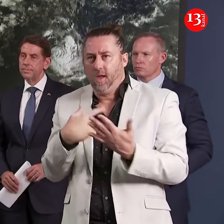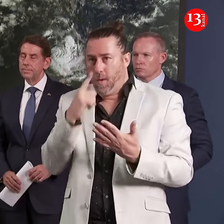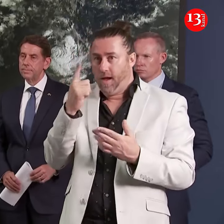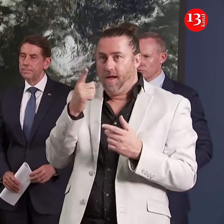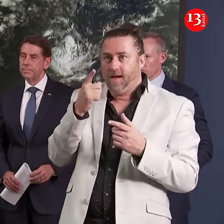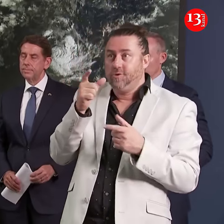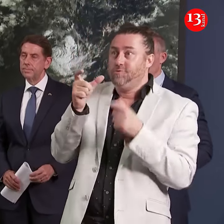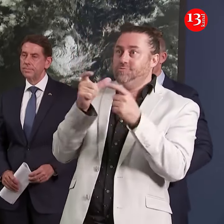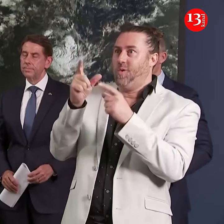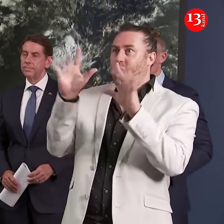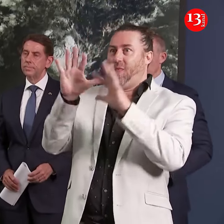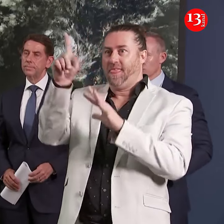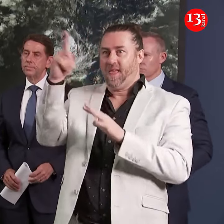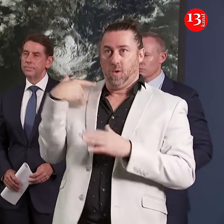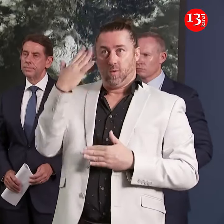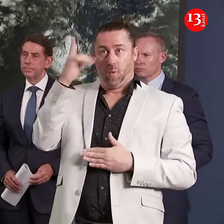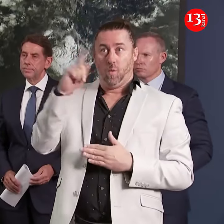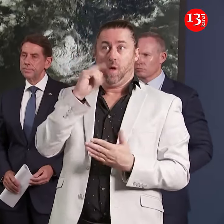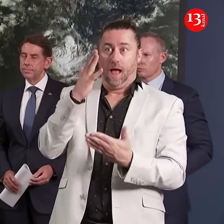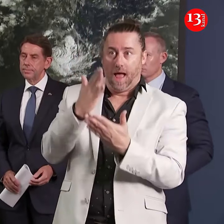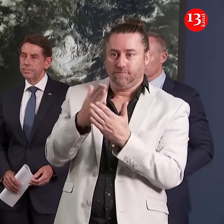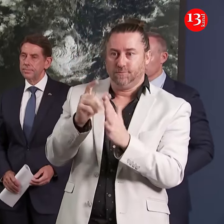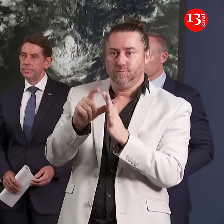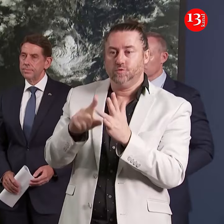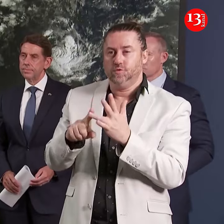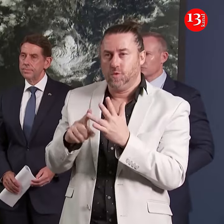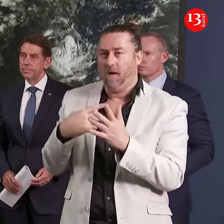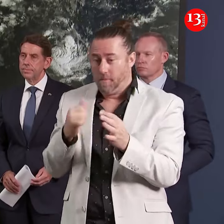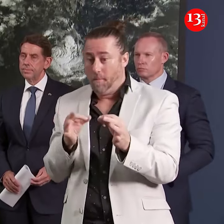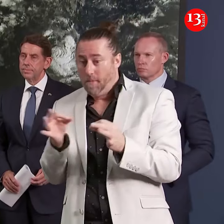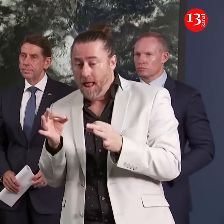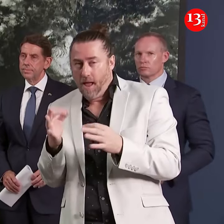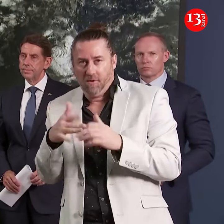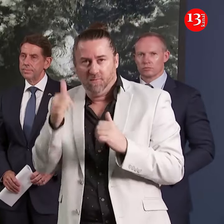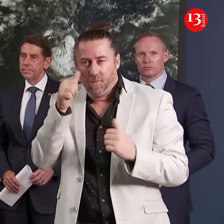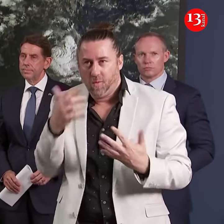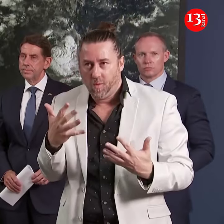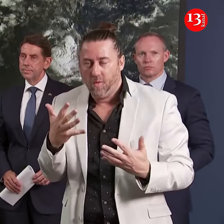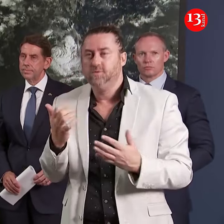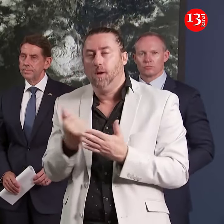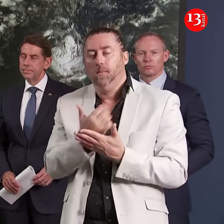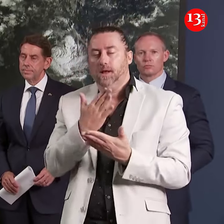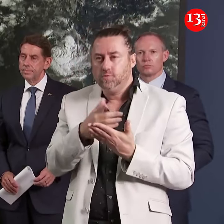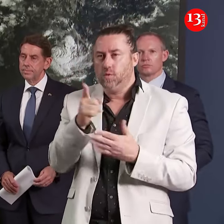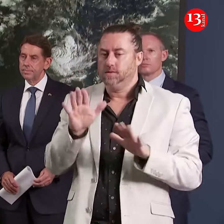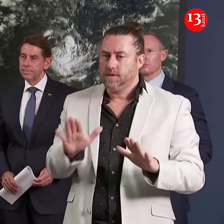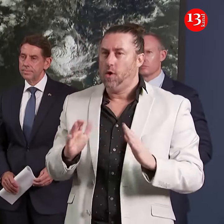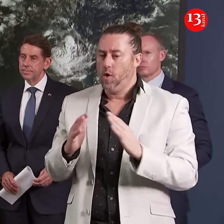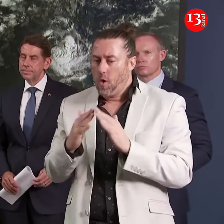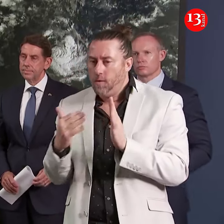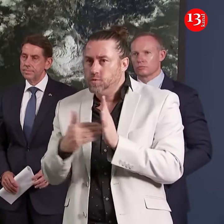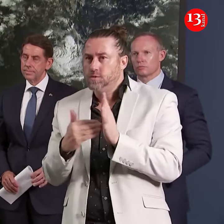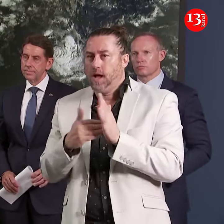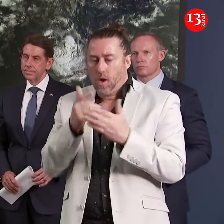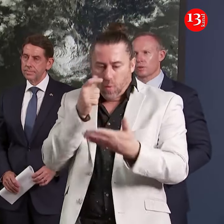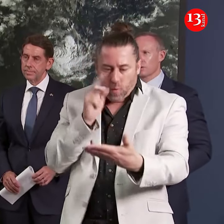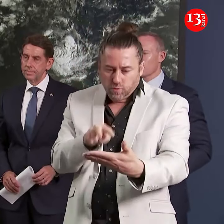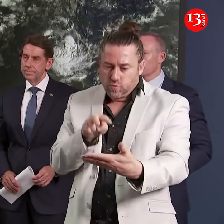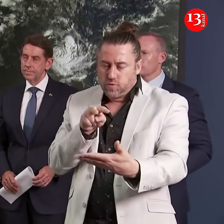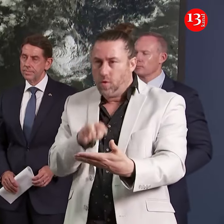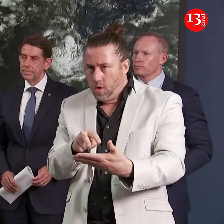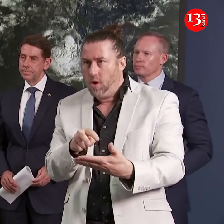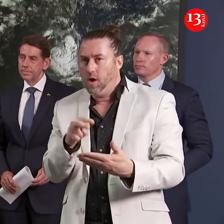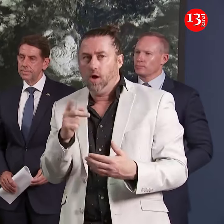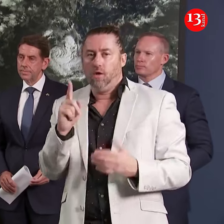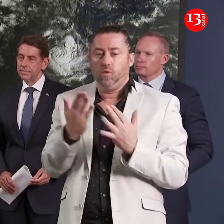has not stopped yet and is likely to continue well into today and into this evening as well. As well